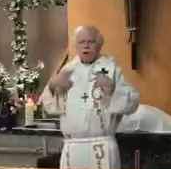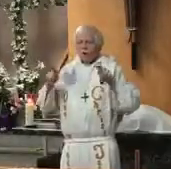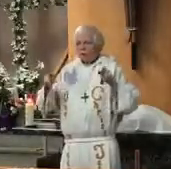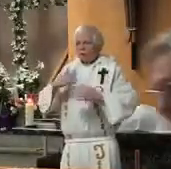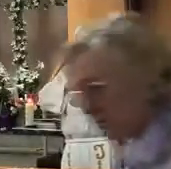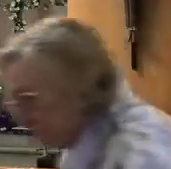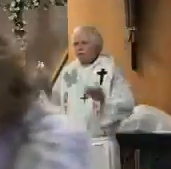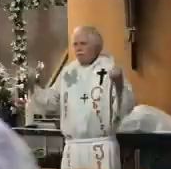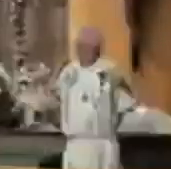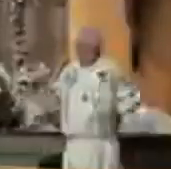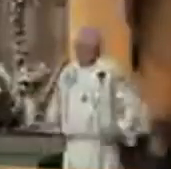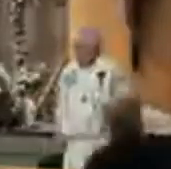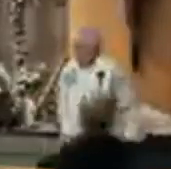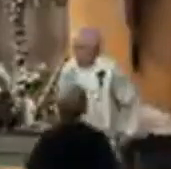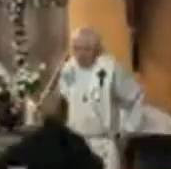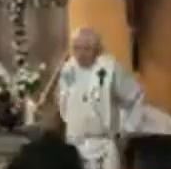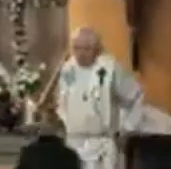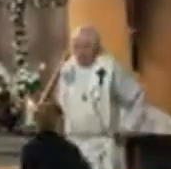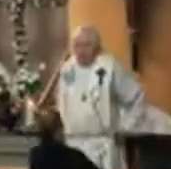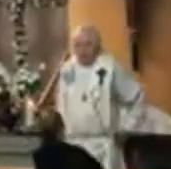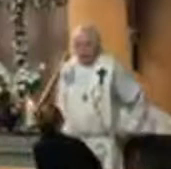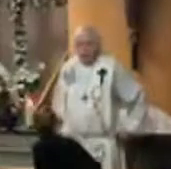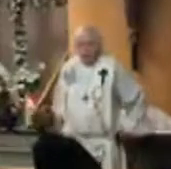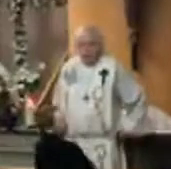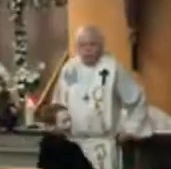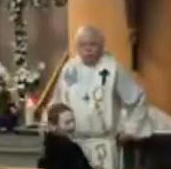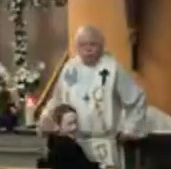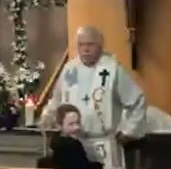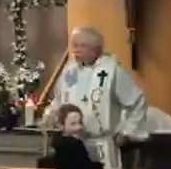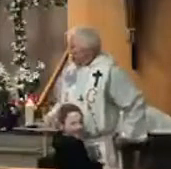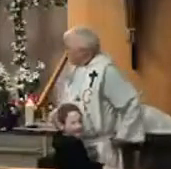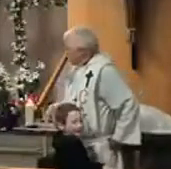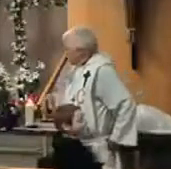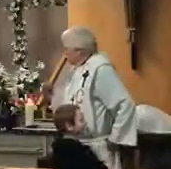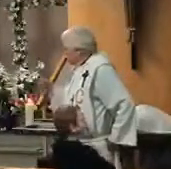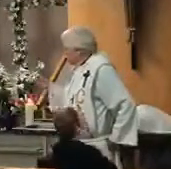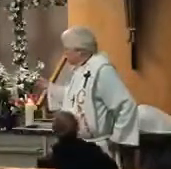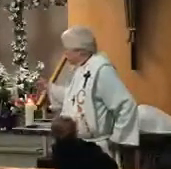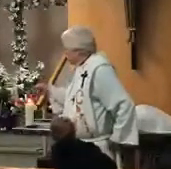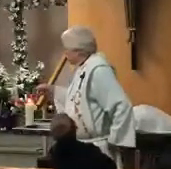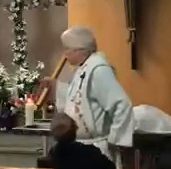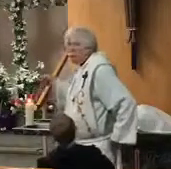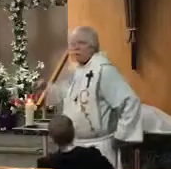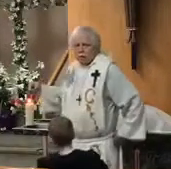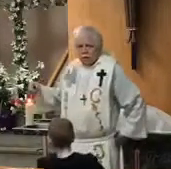Will the young people please come forward? Jenny, do you want to?